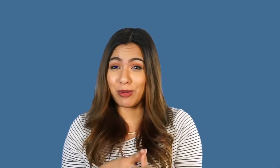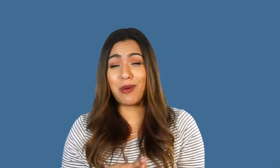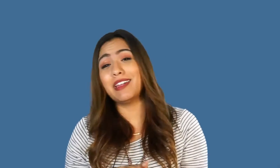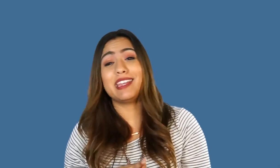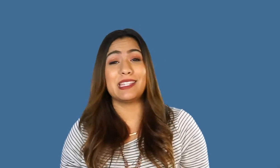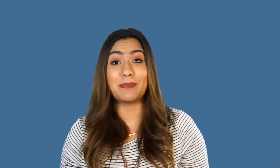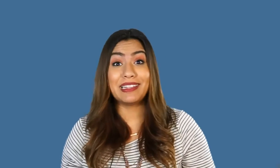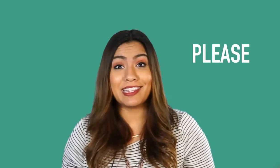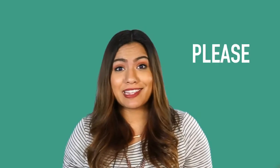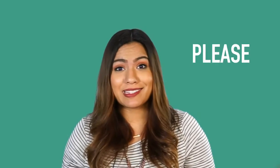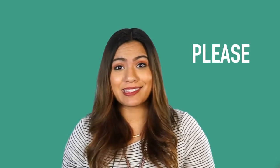number 1 is please.